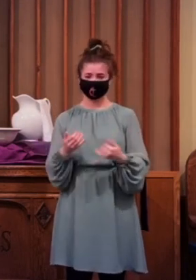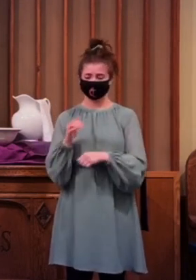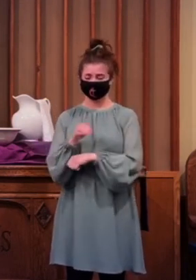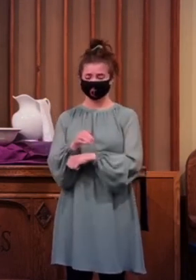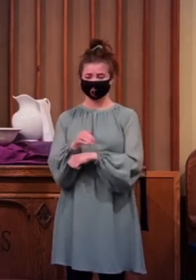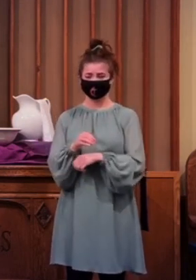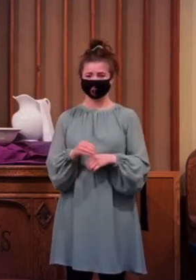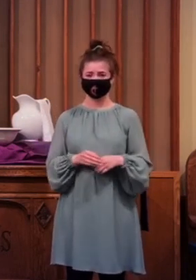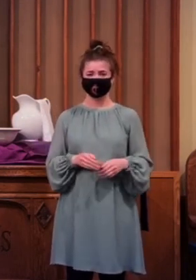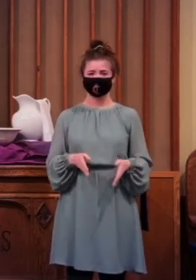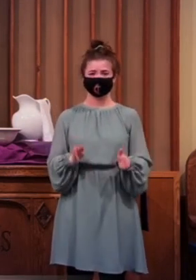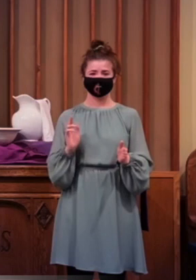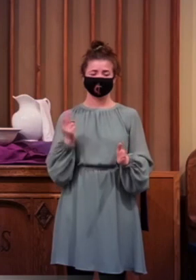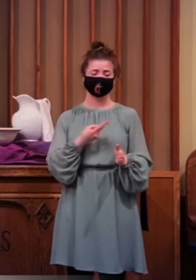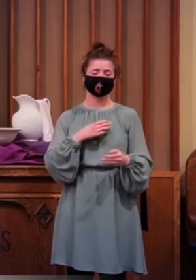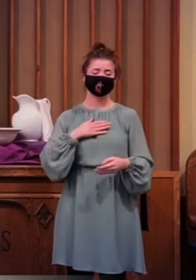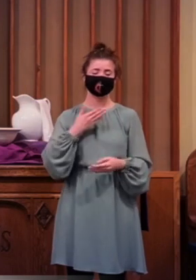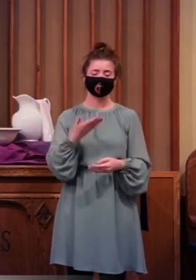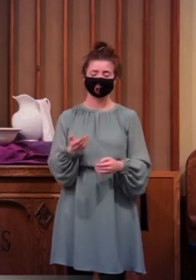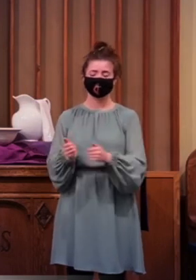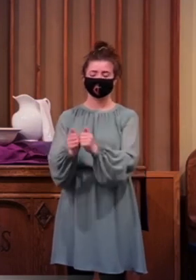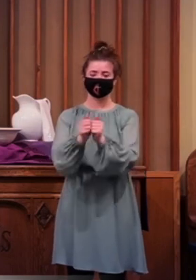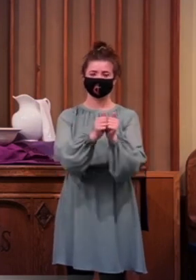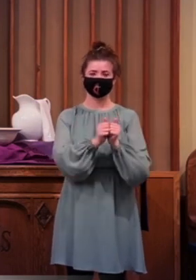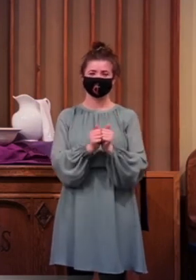Let us confess together.